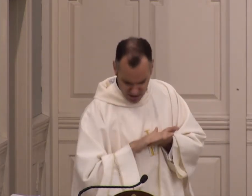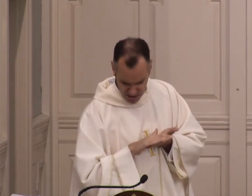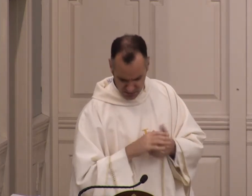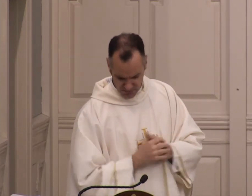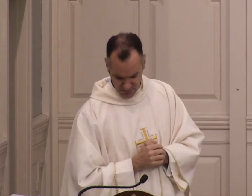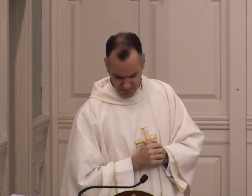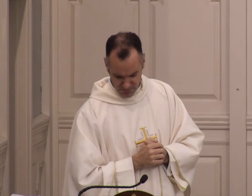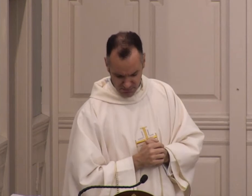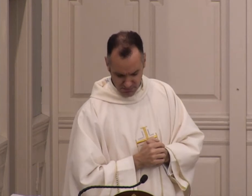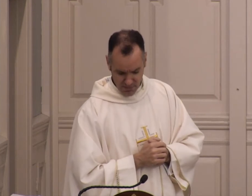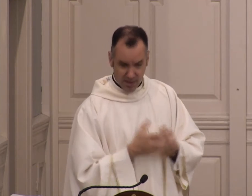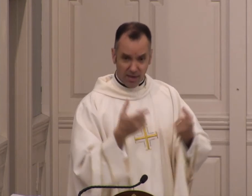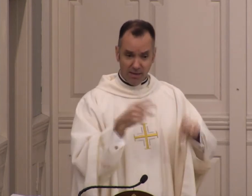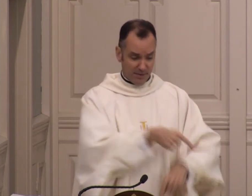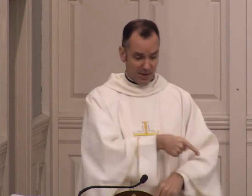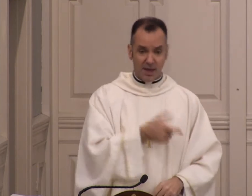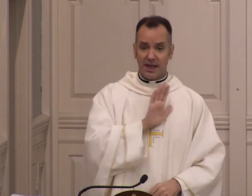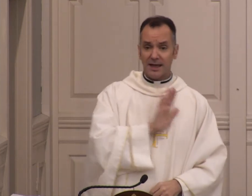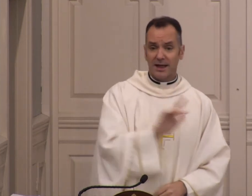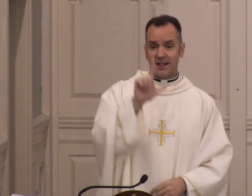it. Be made clean."